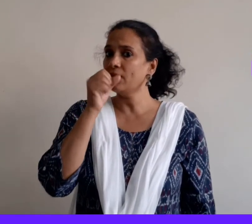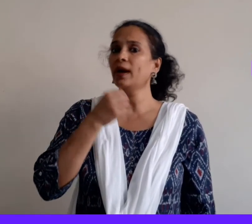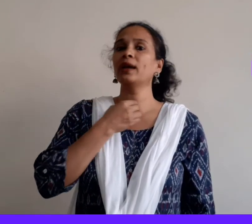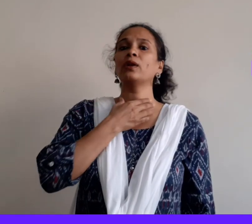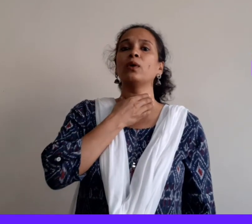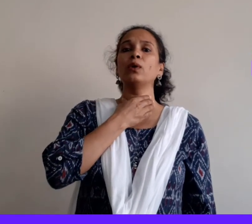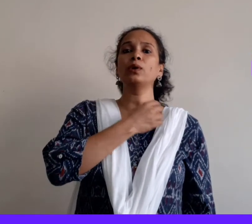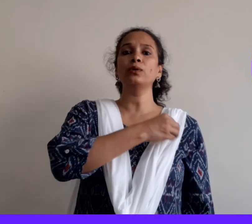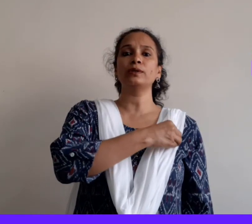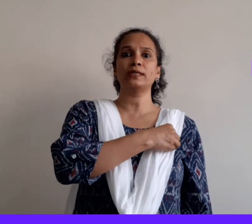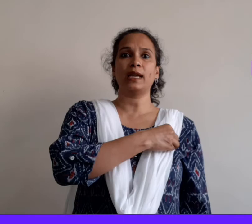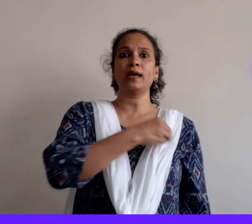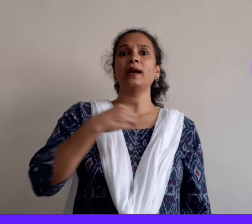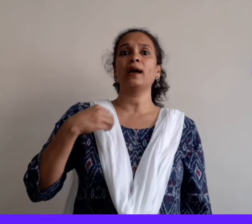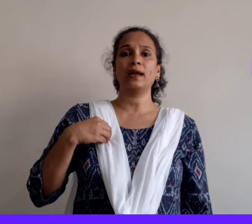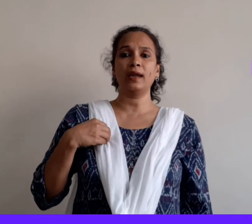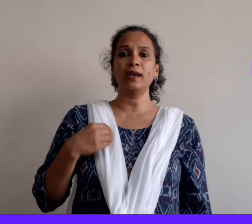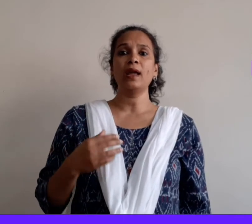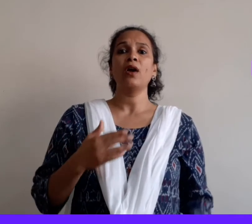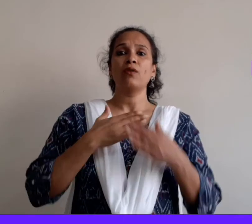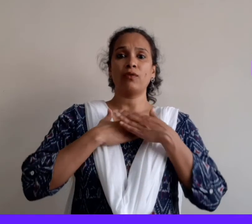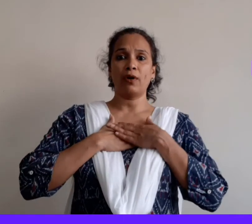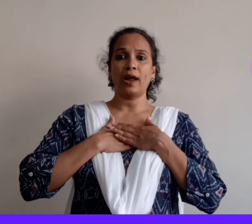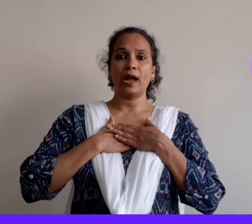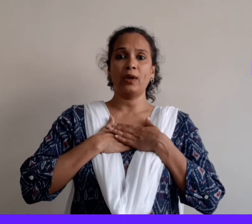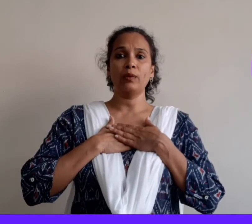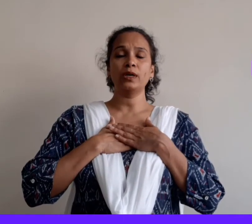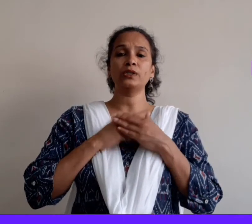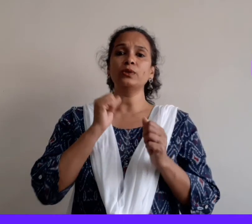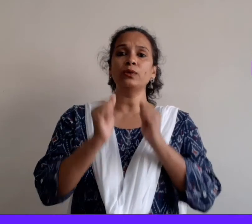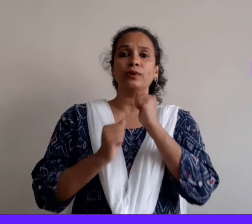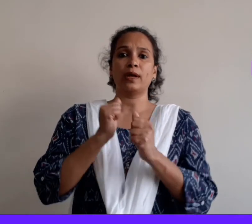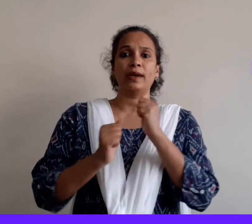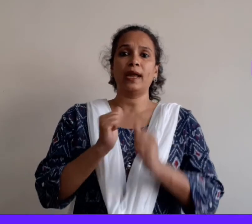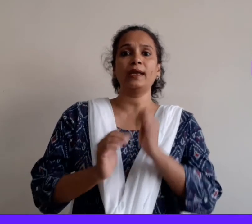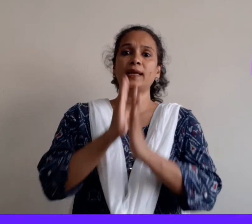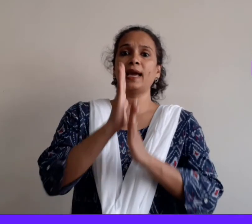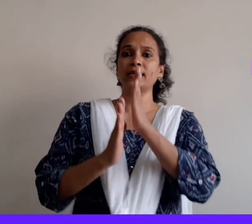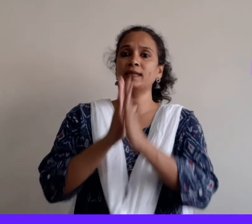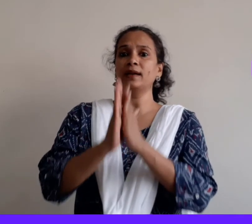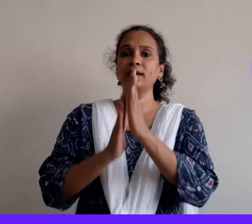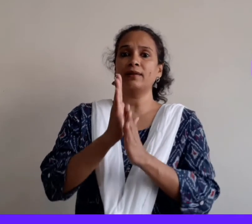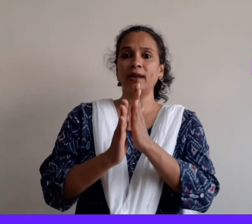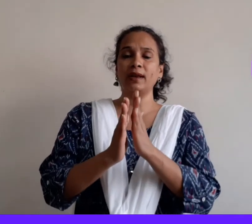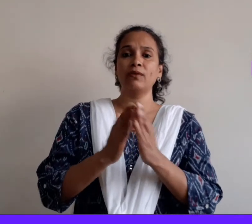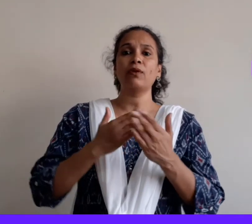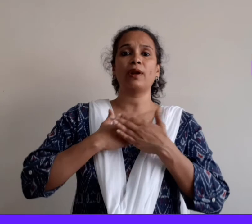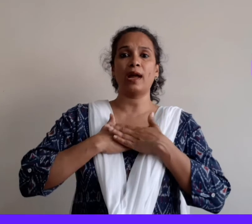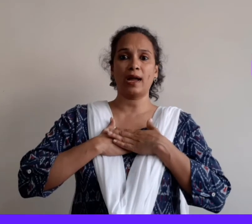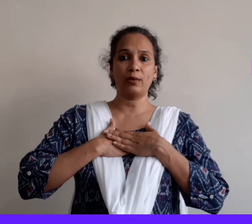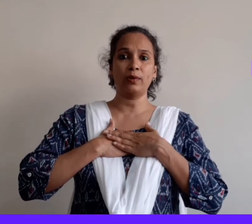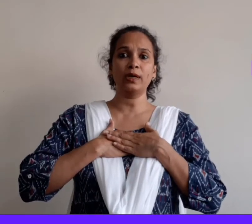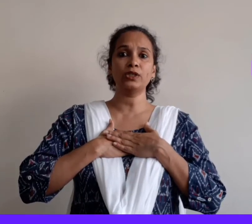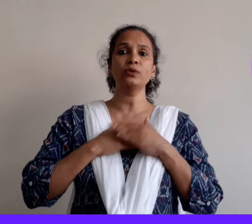and cold do check again. For I were to run and catch the train. For I were to